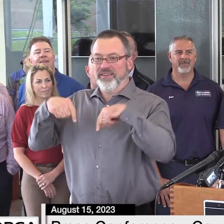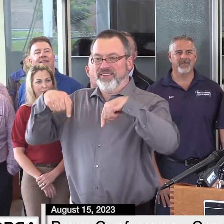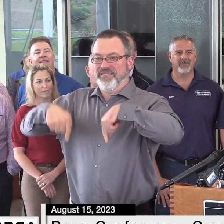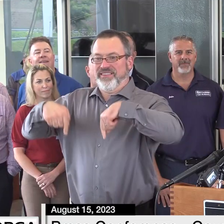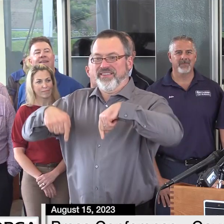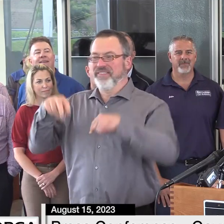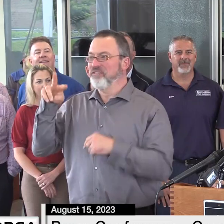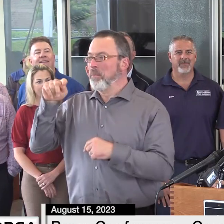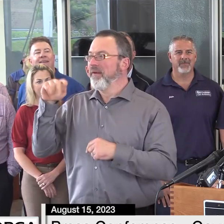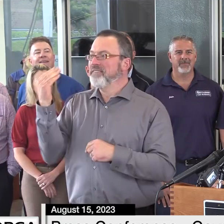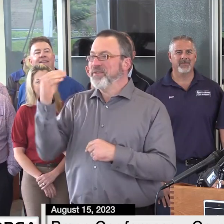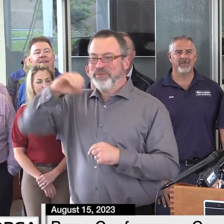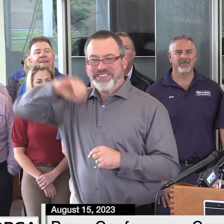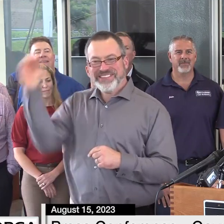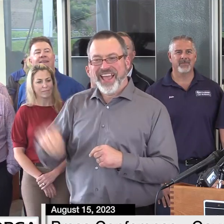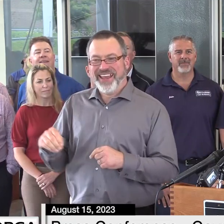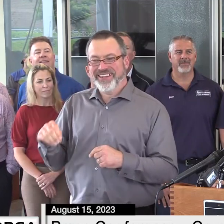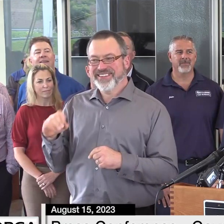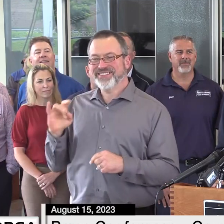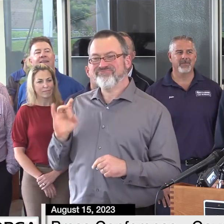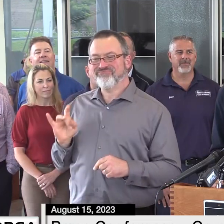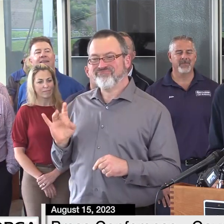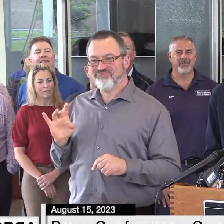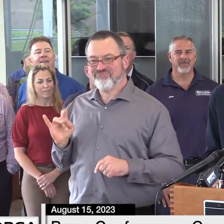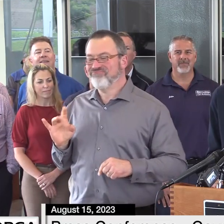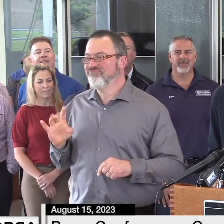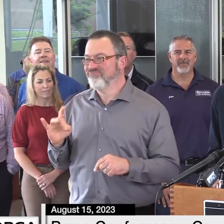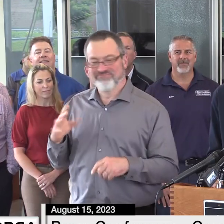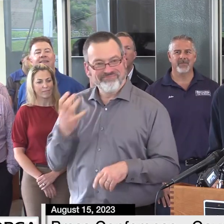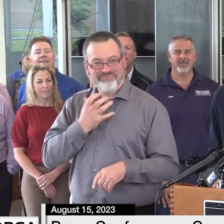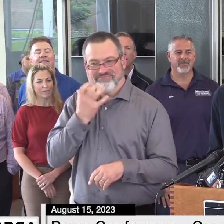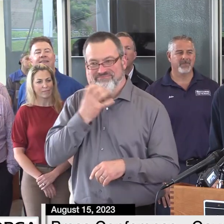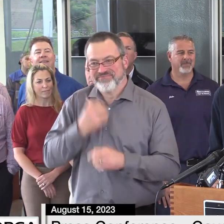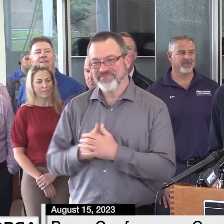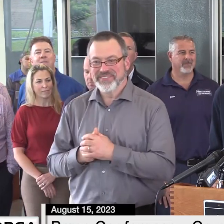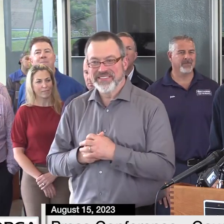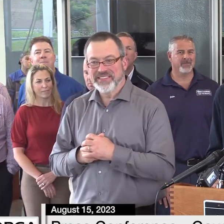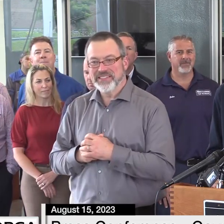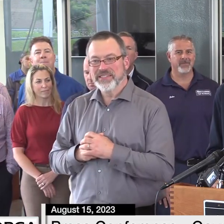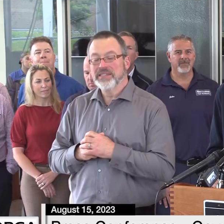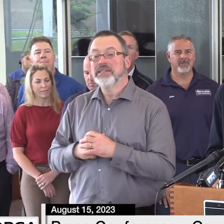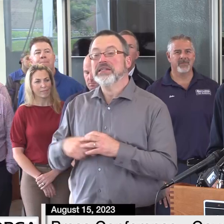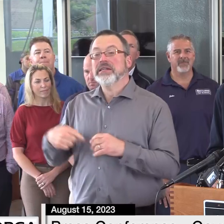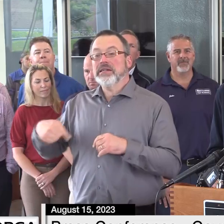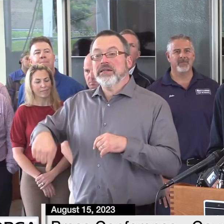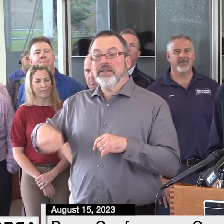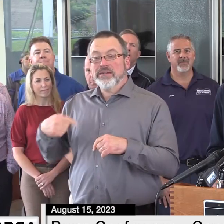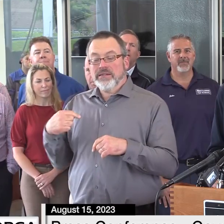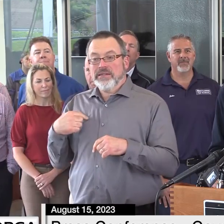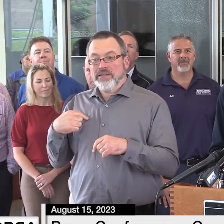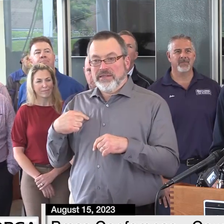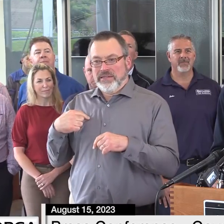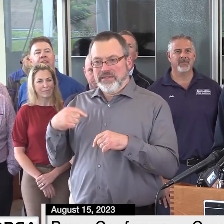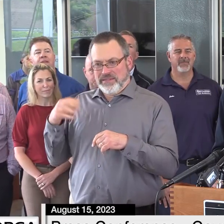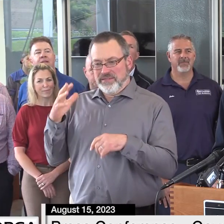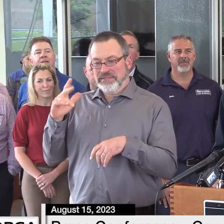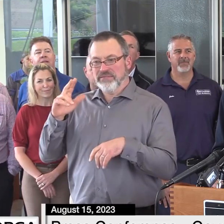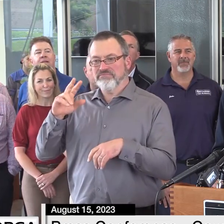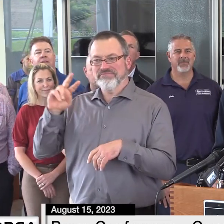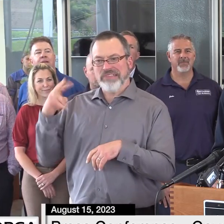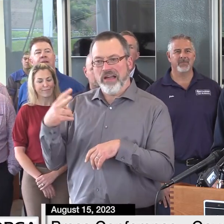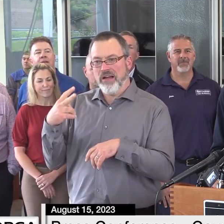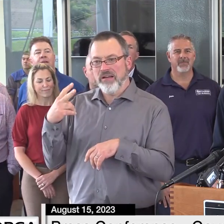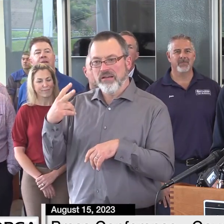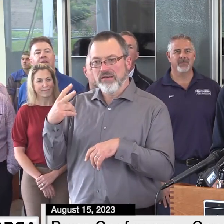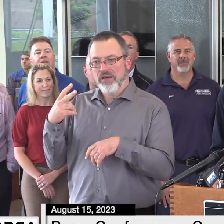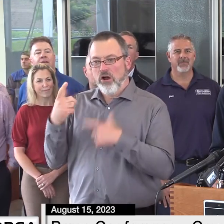15% penetration. We have been selling the second largest amount of